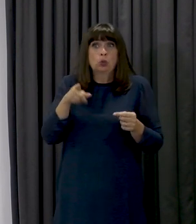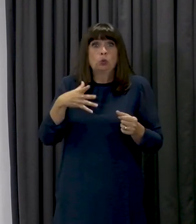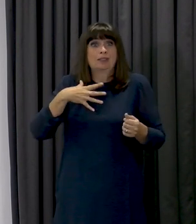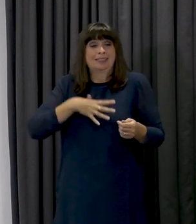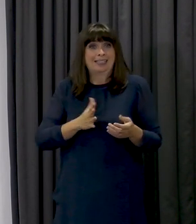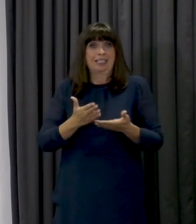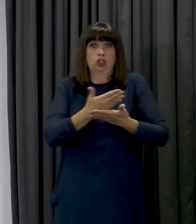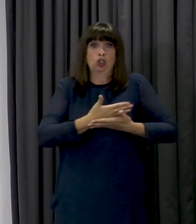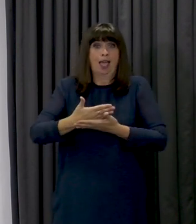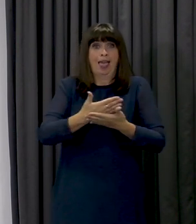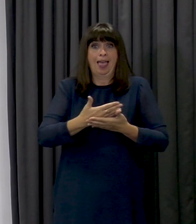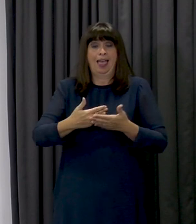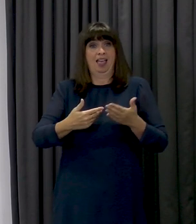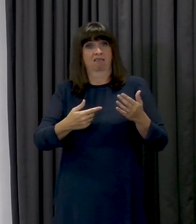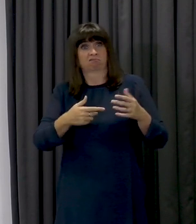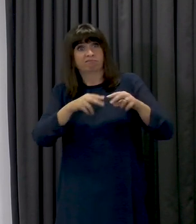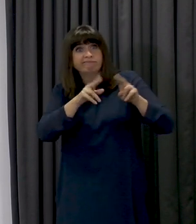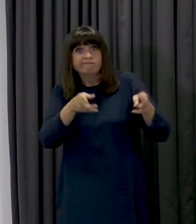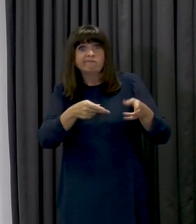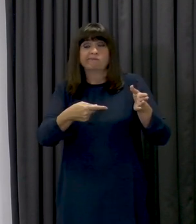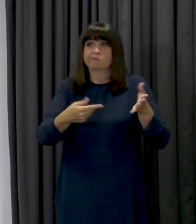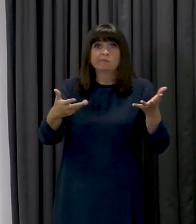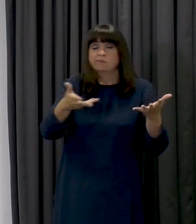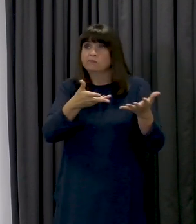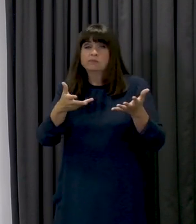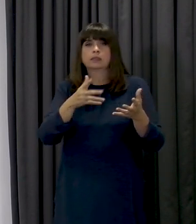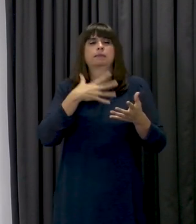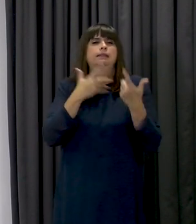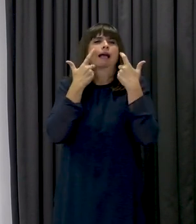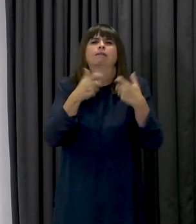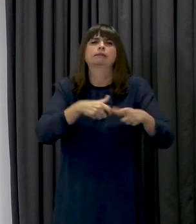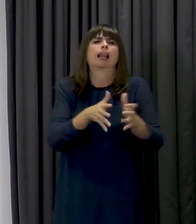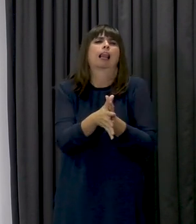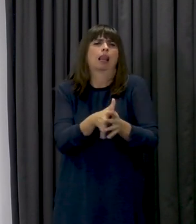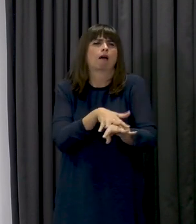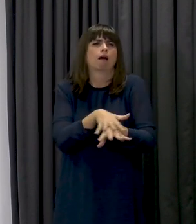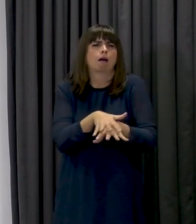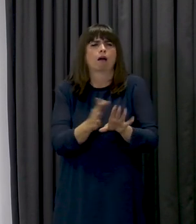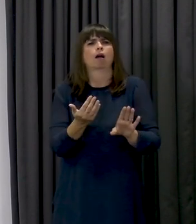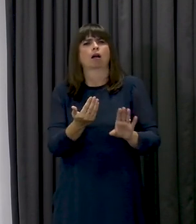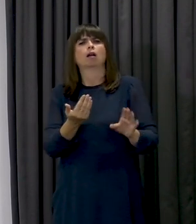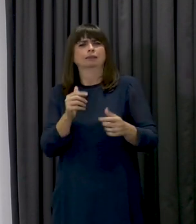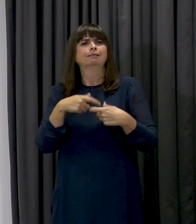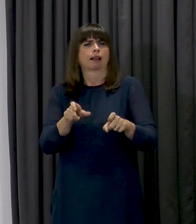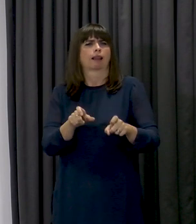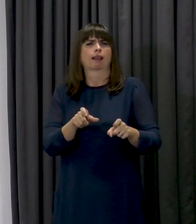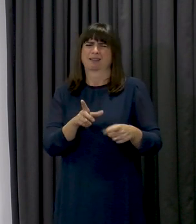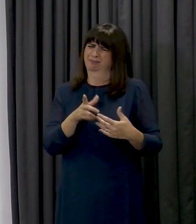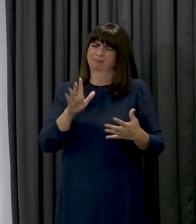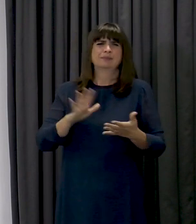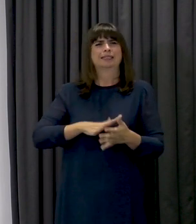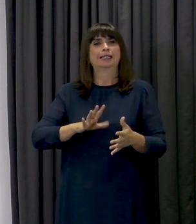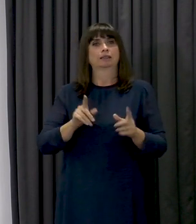carefully and consciously, because in that way we can go on keeping Wales safe and open for everybody to